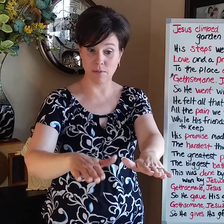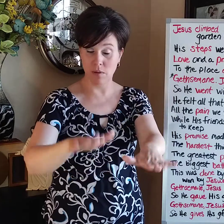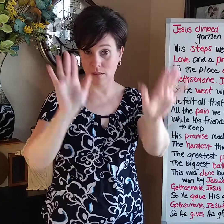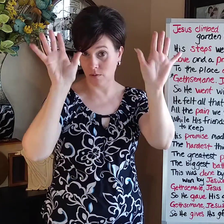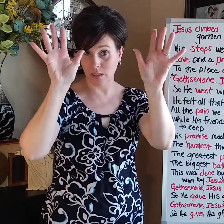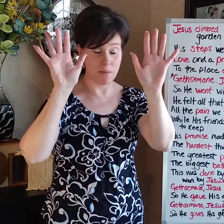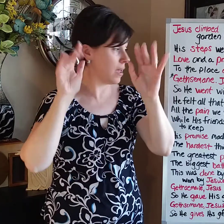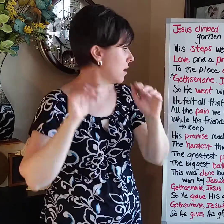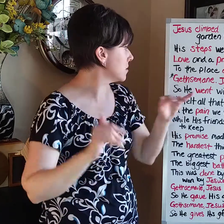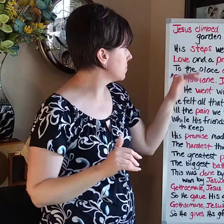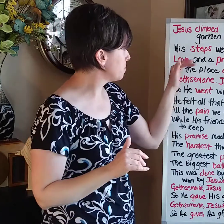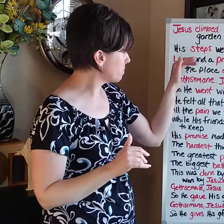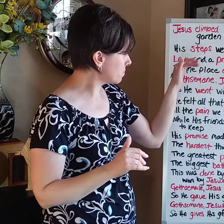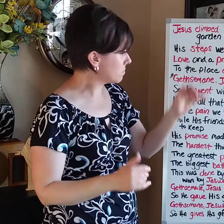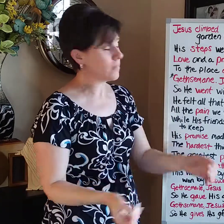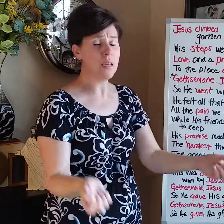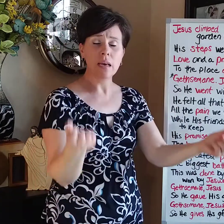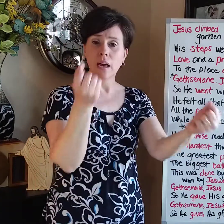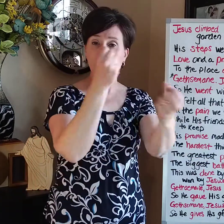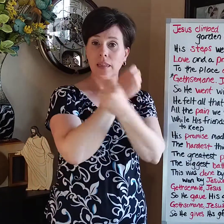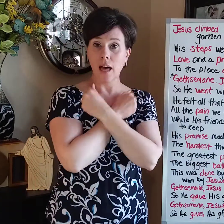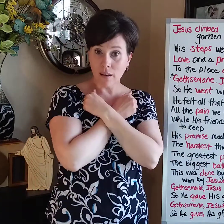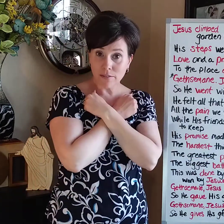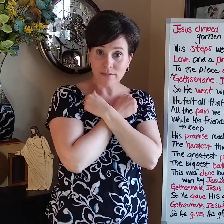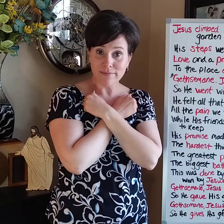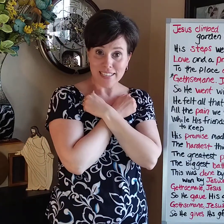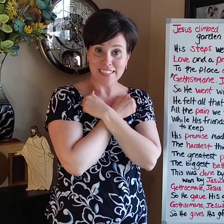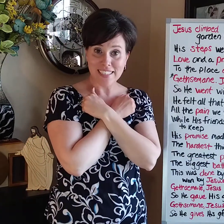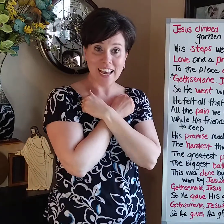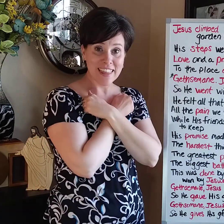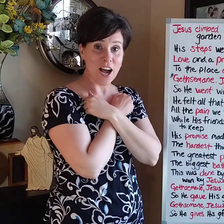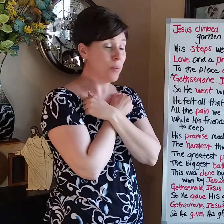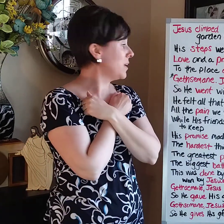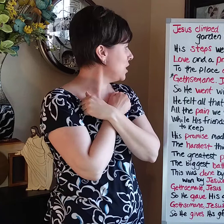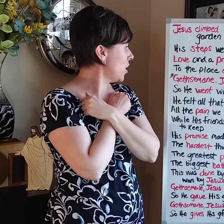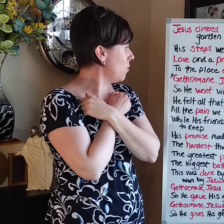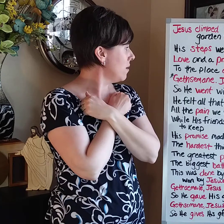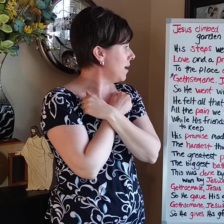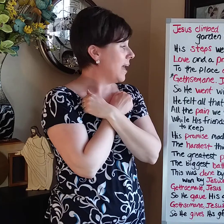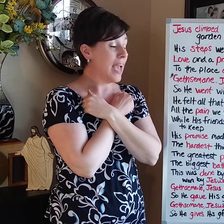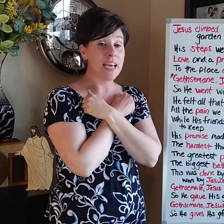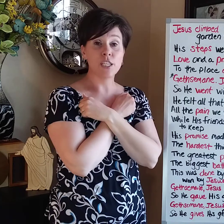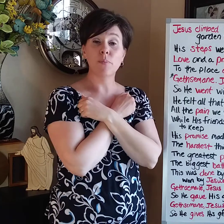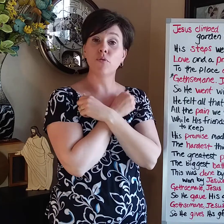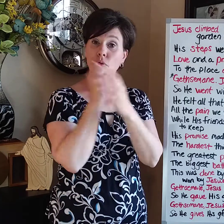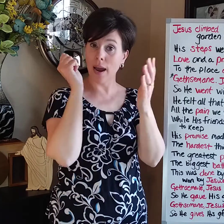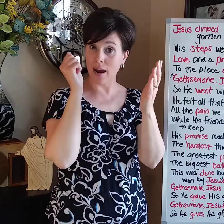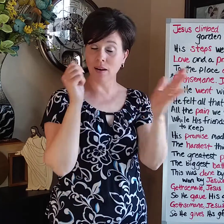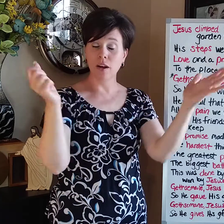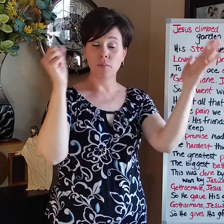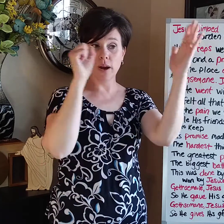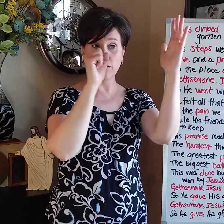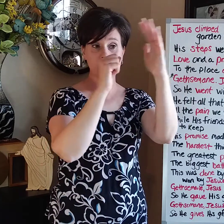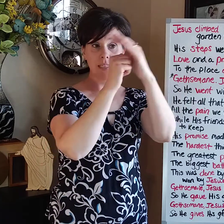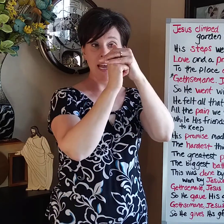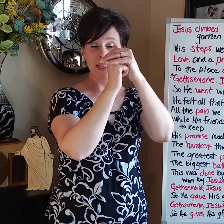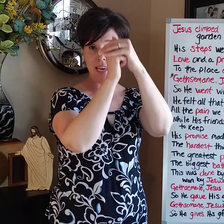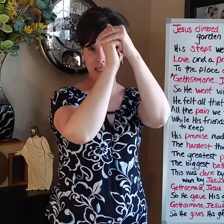with those same hands. Love, that's a sign they already know. And a prayer. Prayer looks like this.